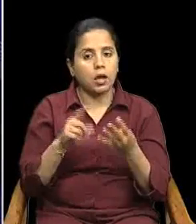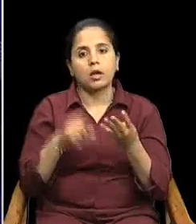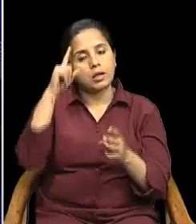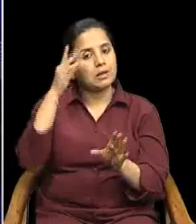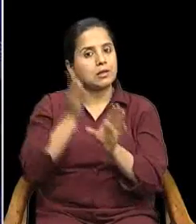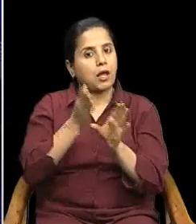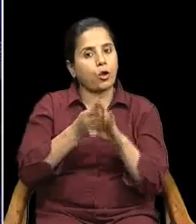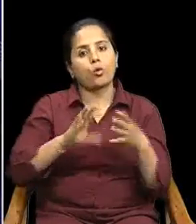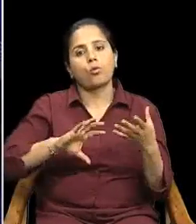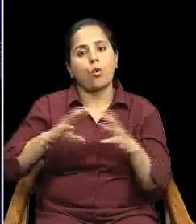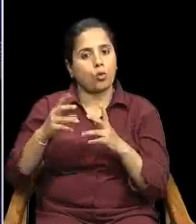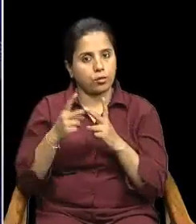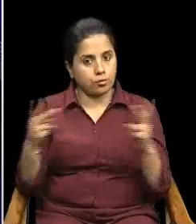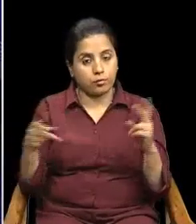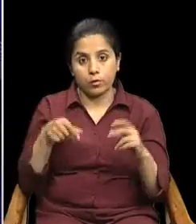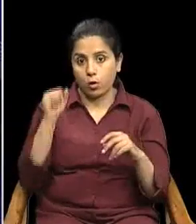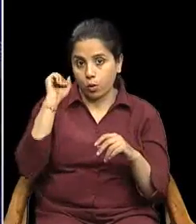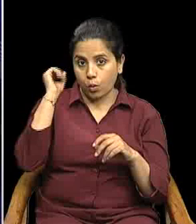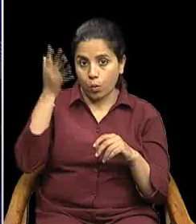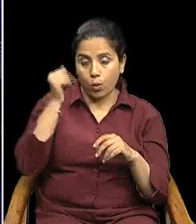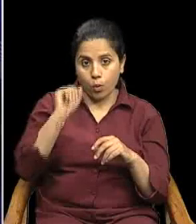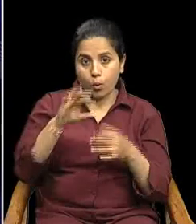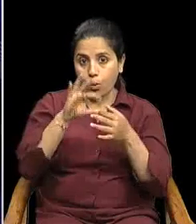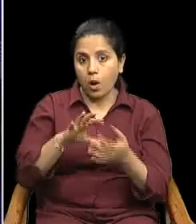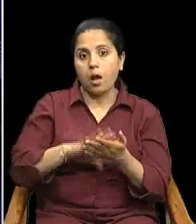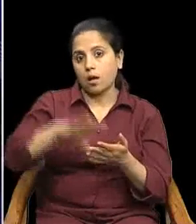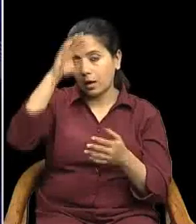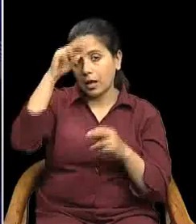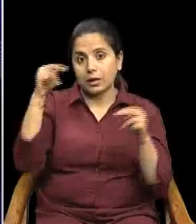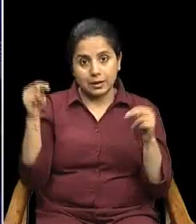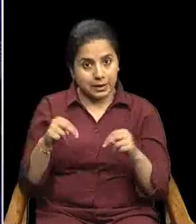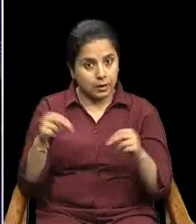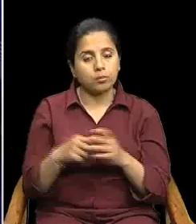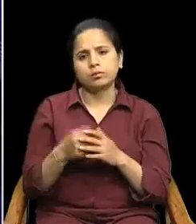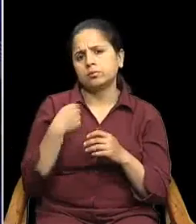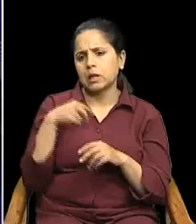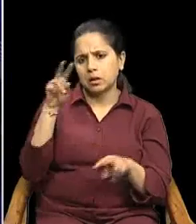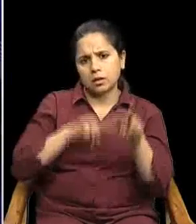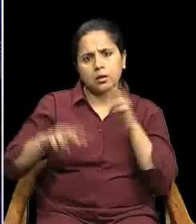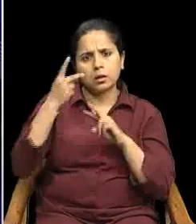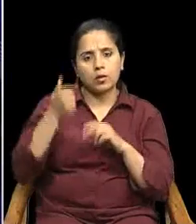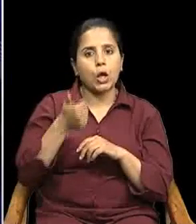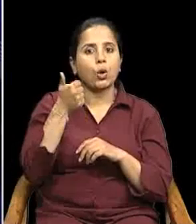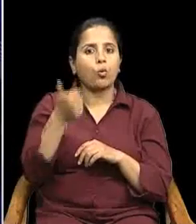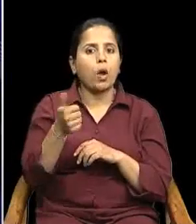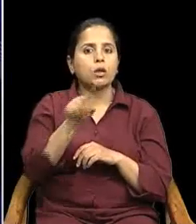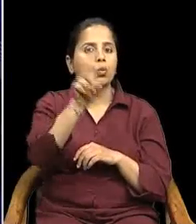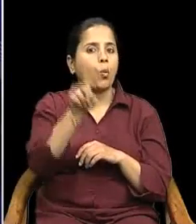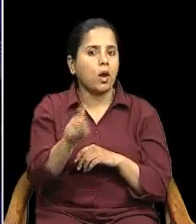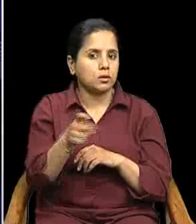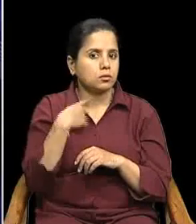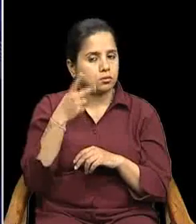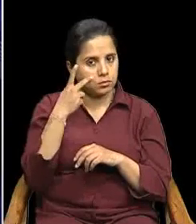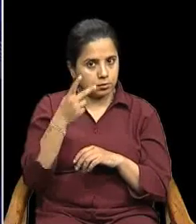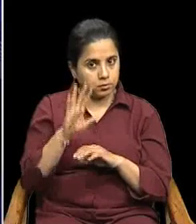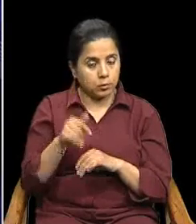psychomotor. In the cognitive domain of learning needs, we recognize the good questions. In